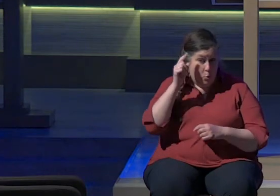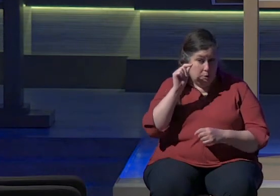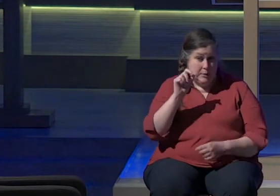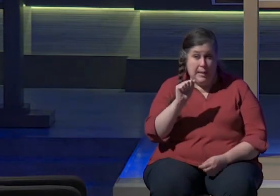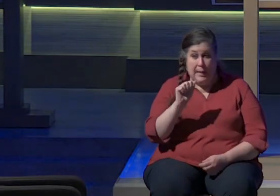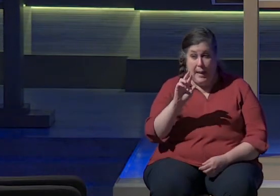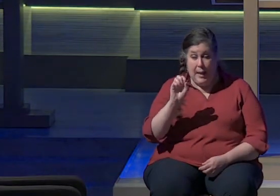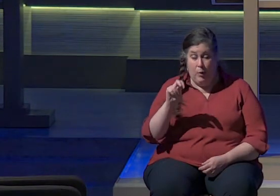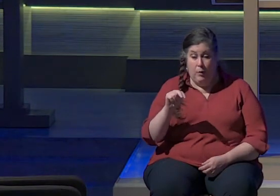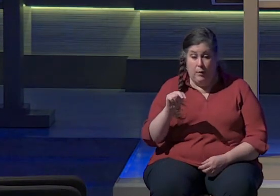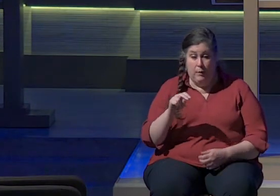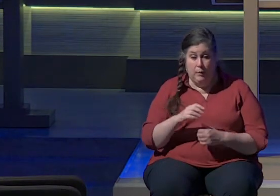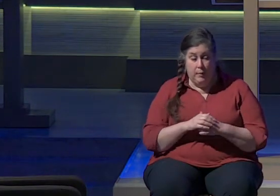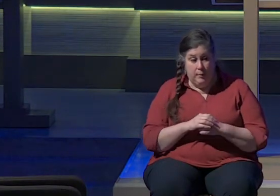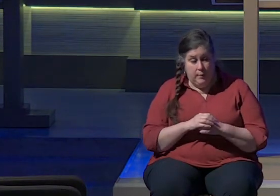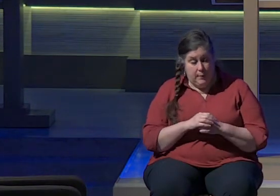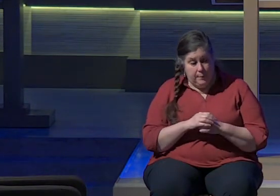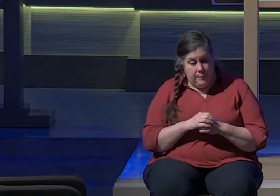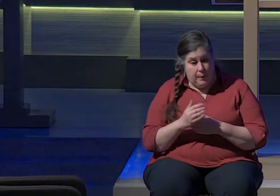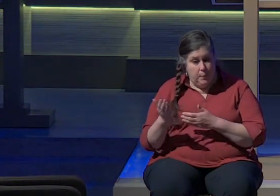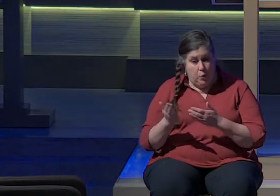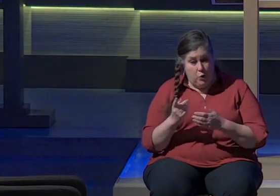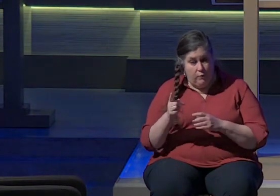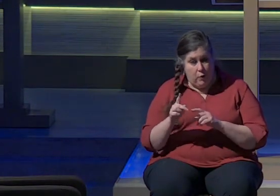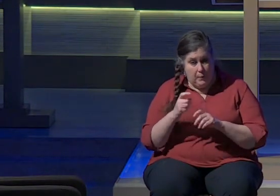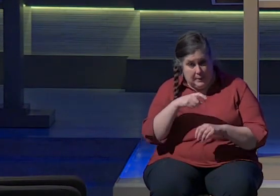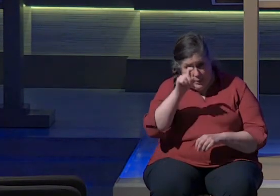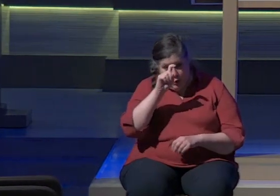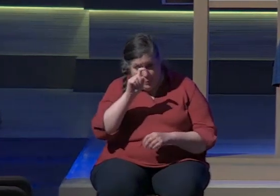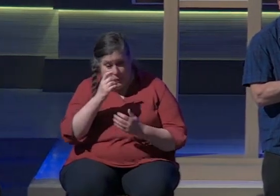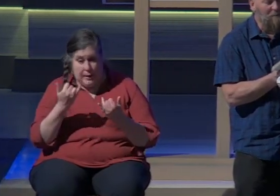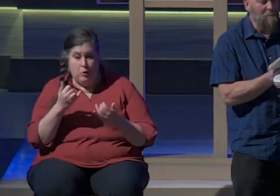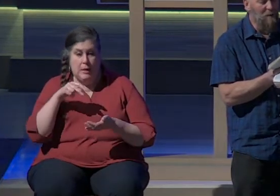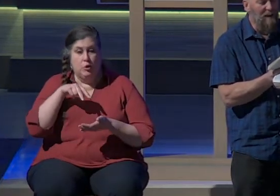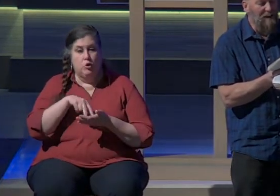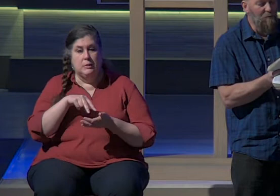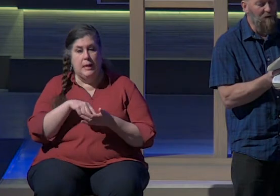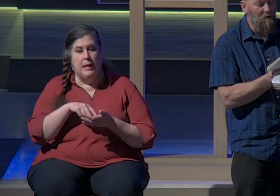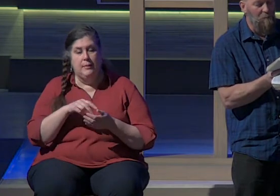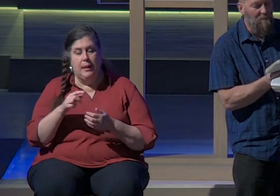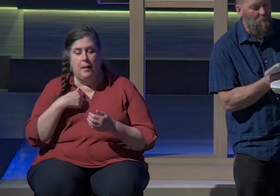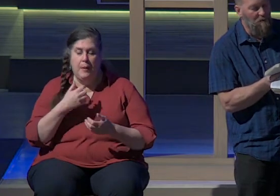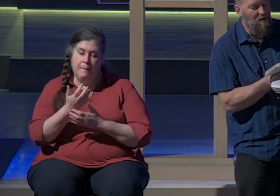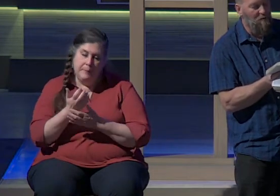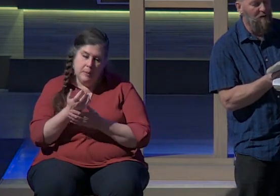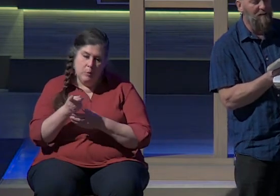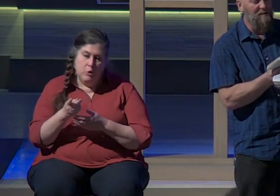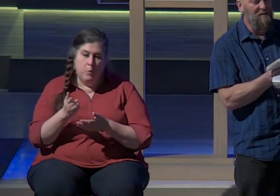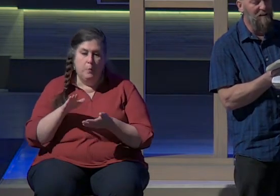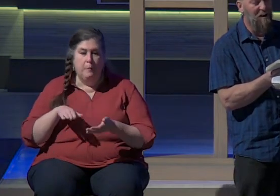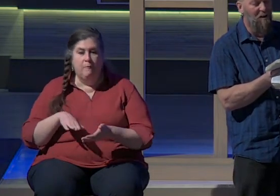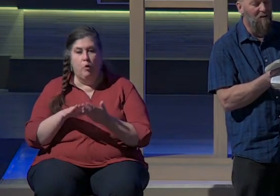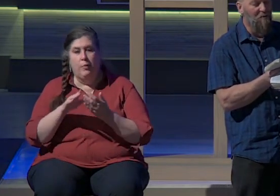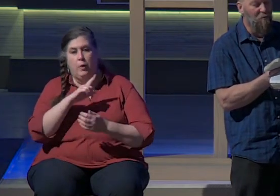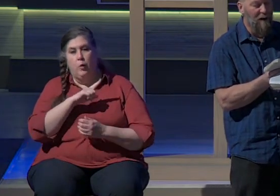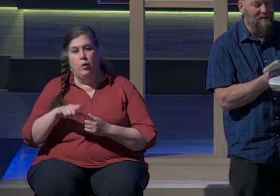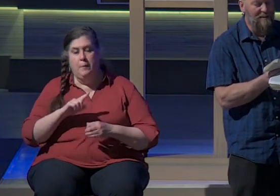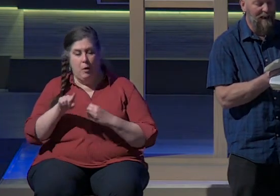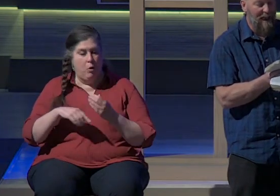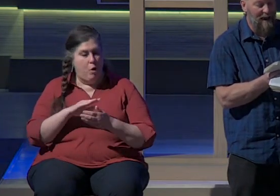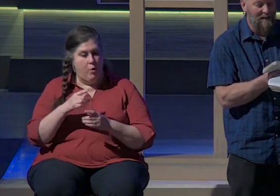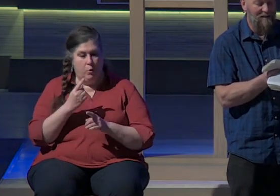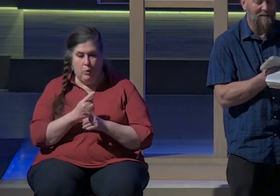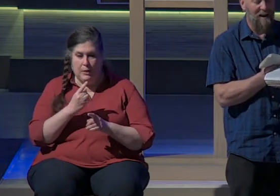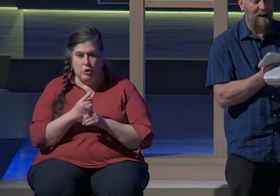and who brought your fathers up from the land of Egypt. So now take your stand that I may plead with you before the Lord concerning all the